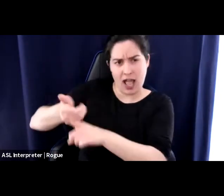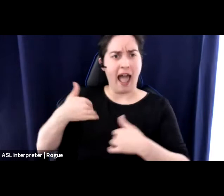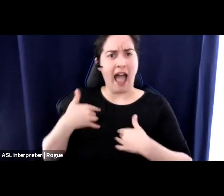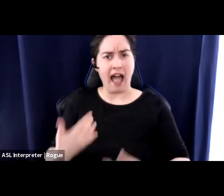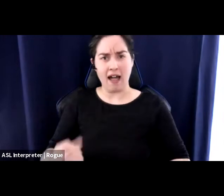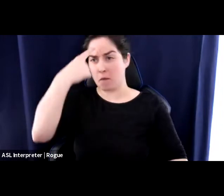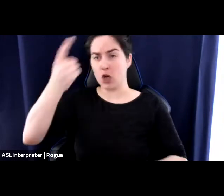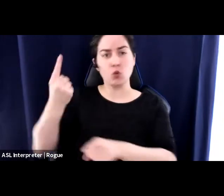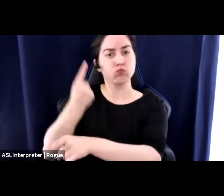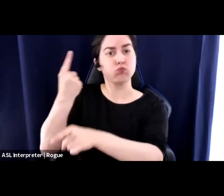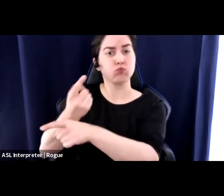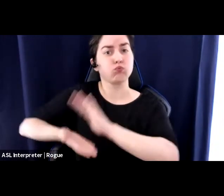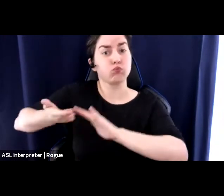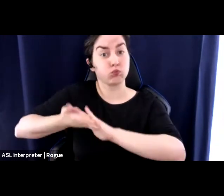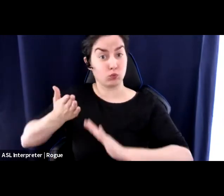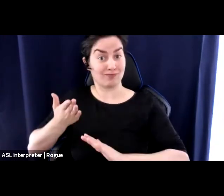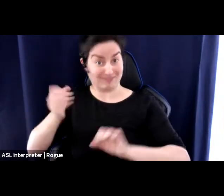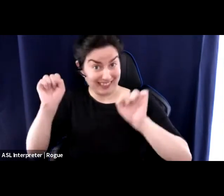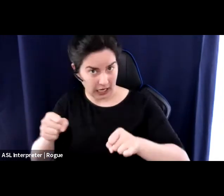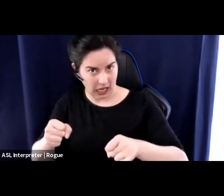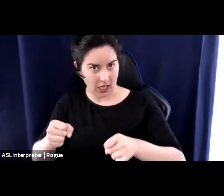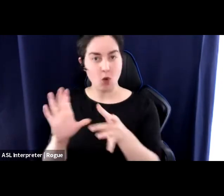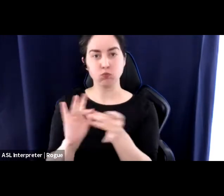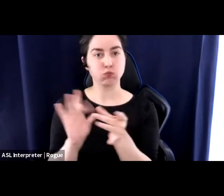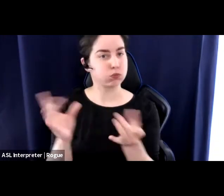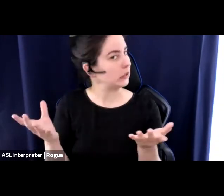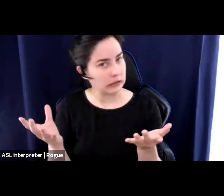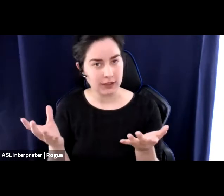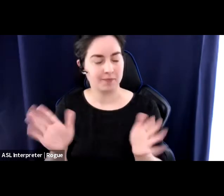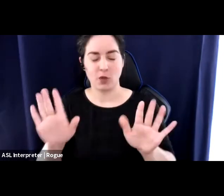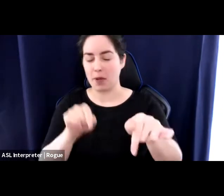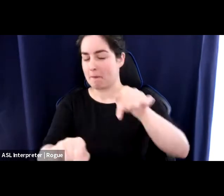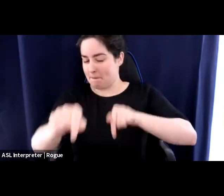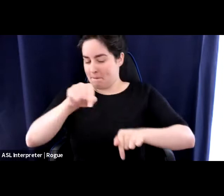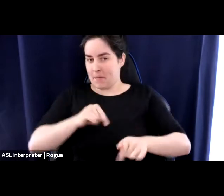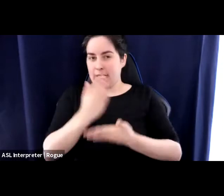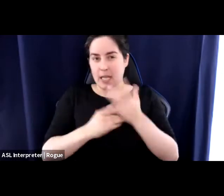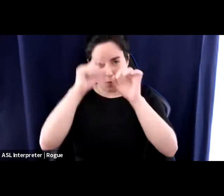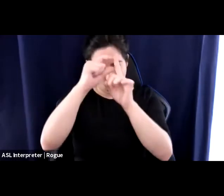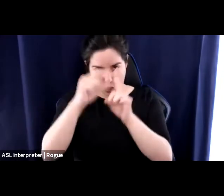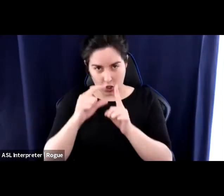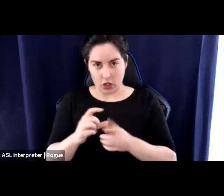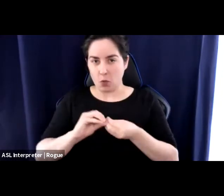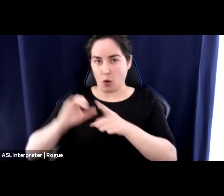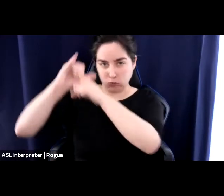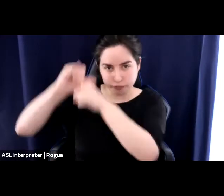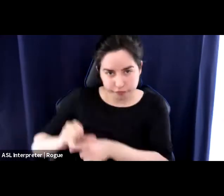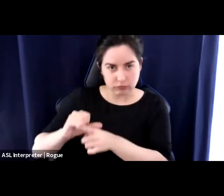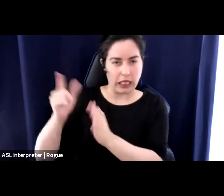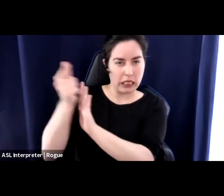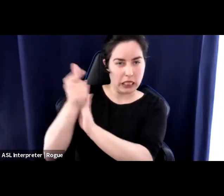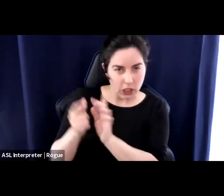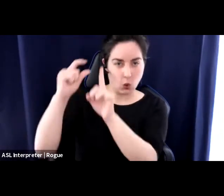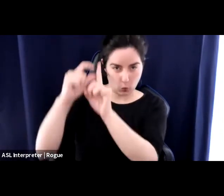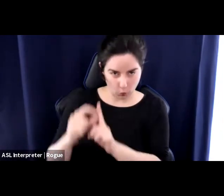just step back and talk a bit about the terminology that I'm using here. And I think that we will have a discussion